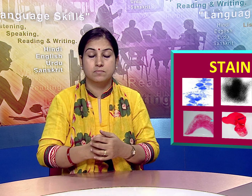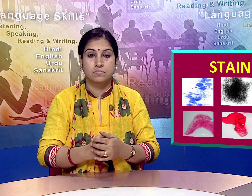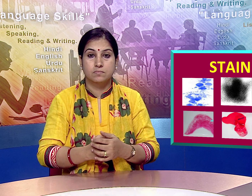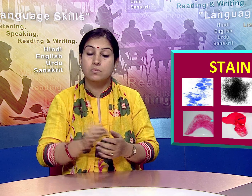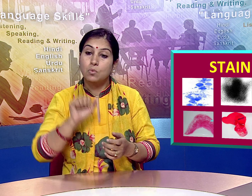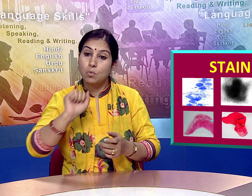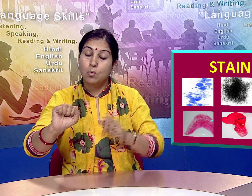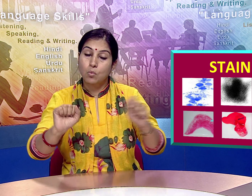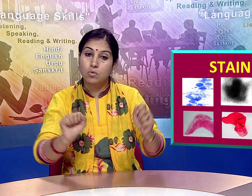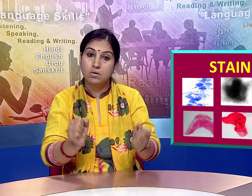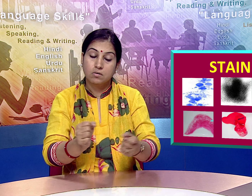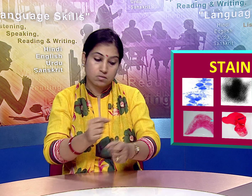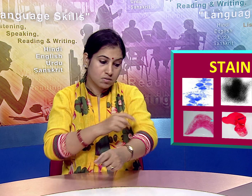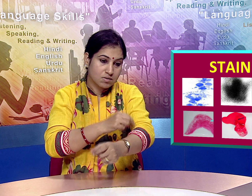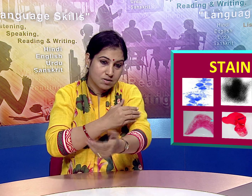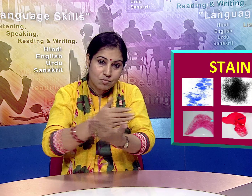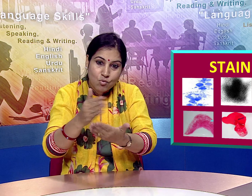specific stain remover technique and method.